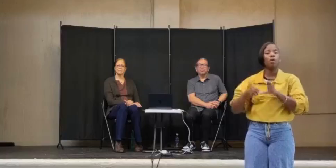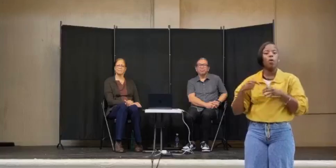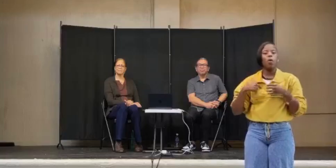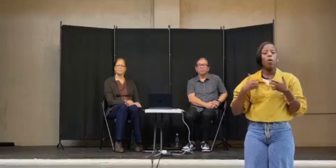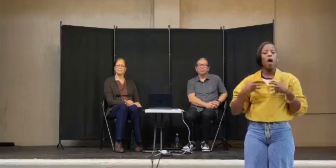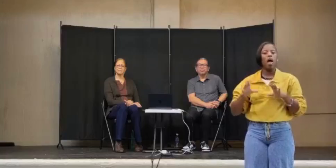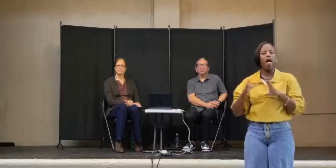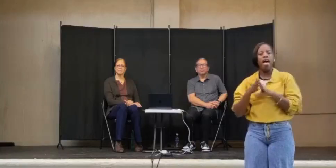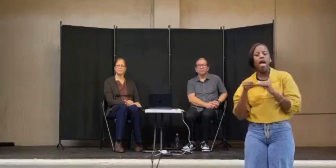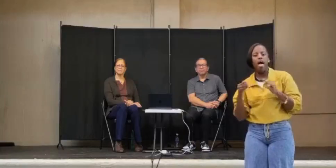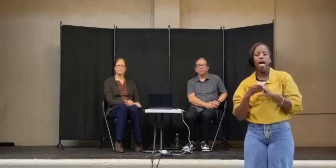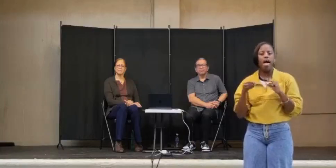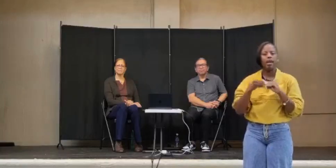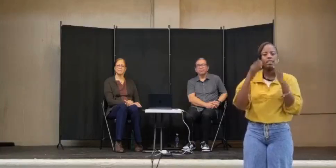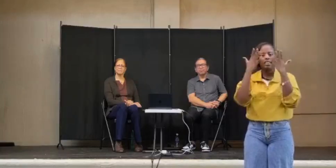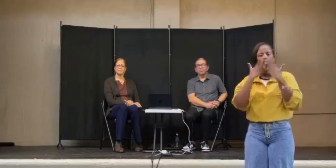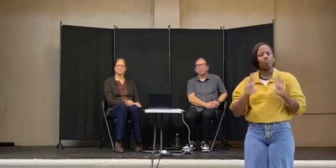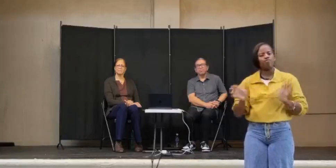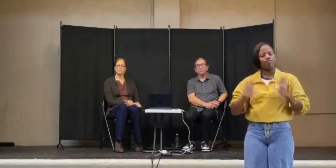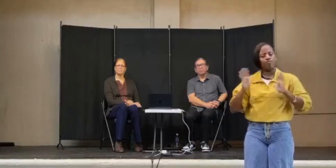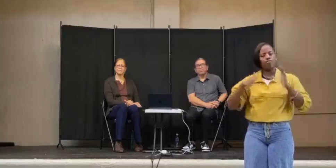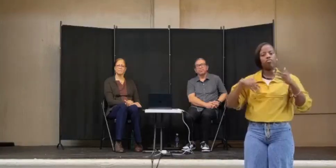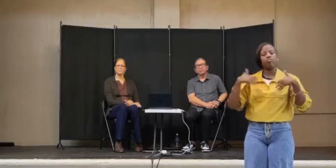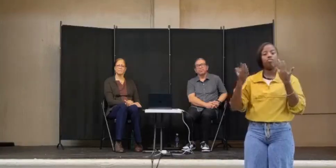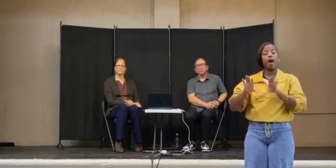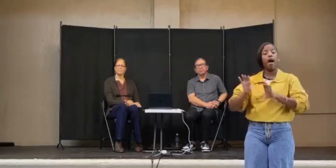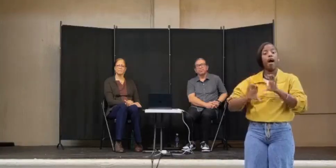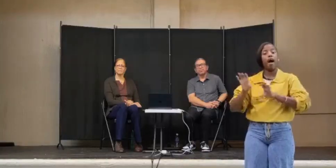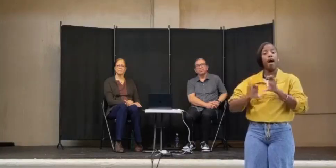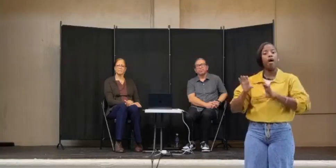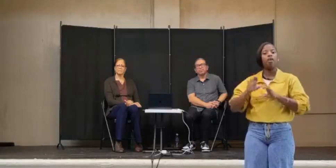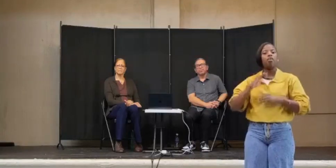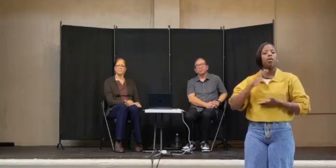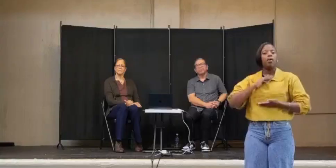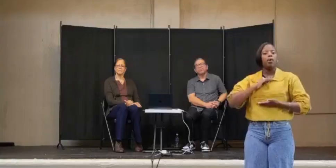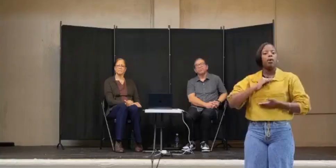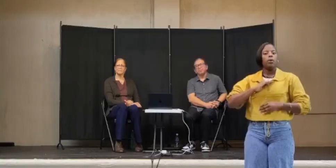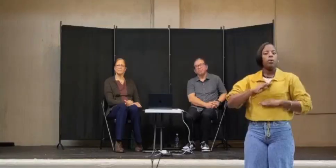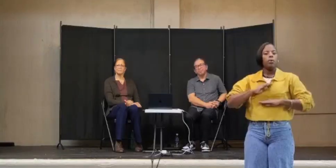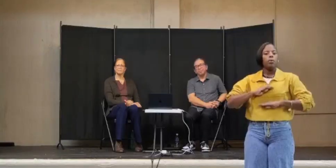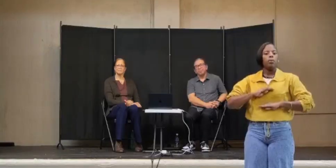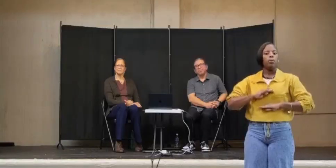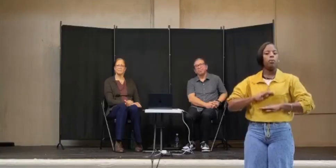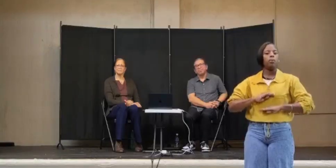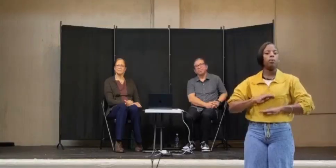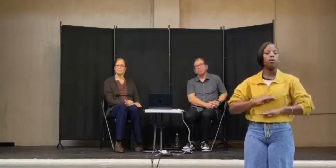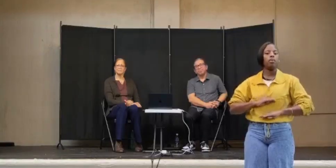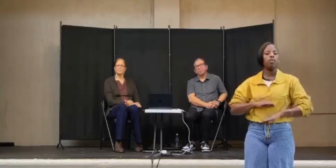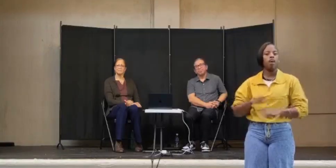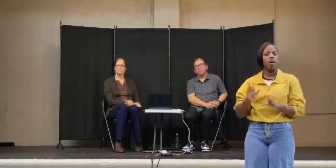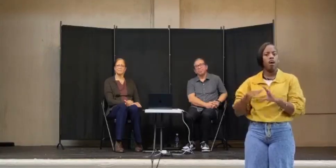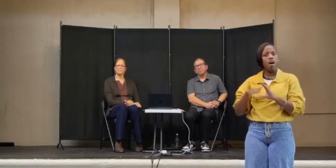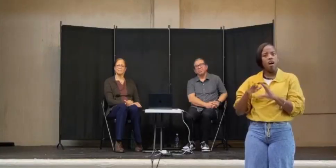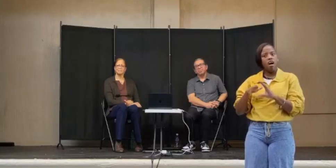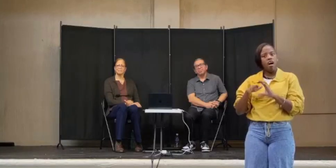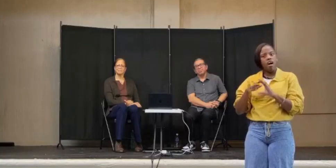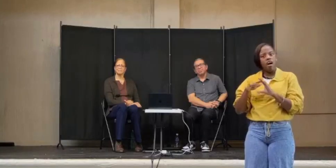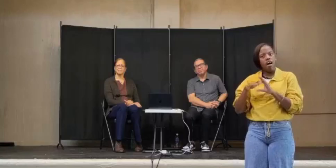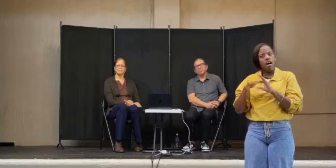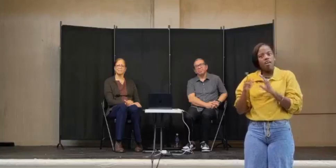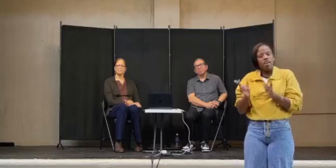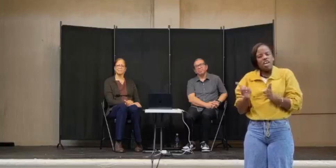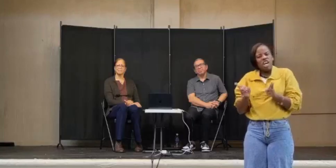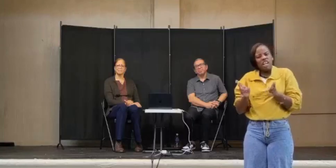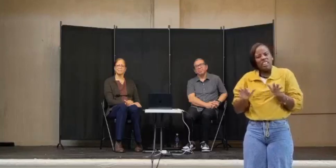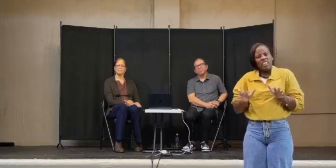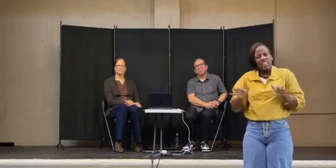their conversation, was just chatting with them in sign language. And I felt like, okay, you know, let's not be emotional, let's you know,